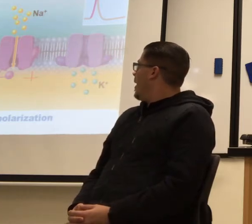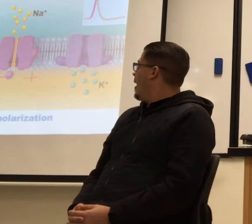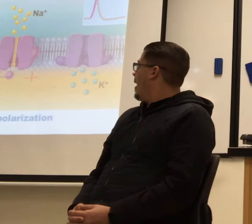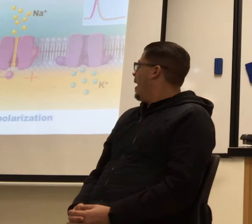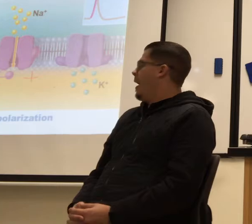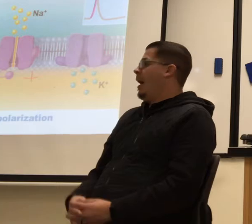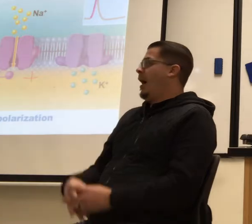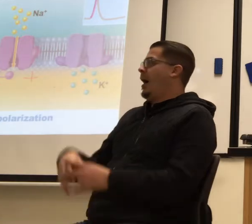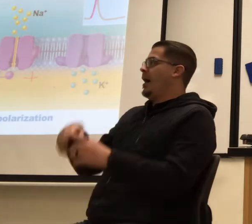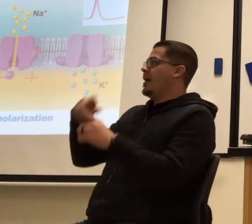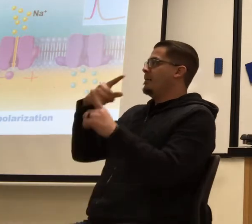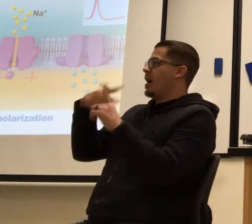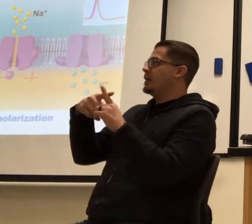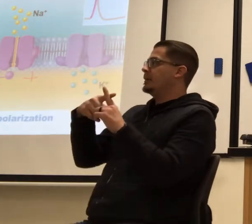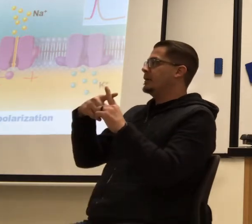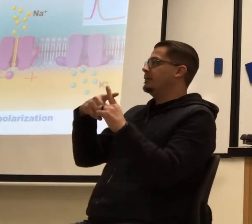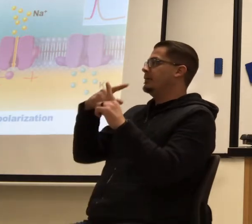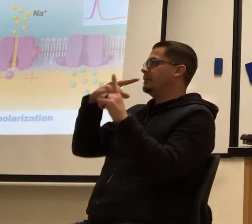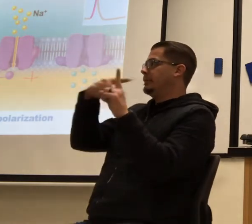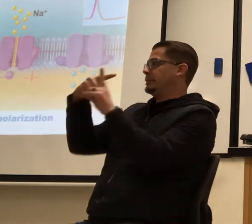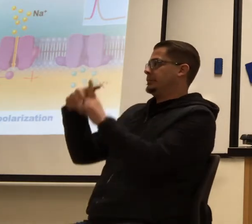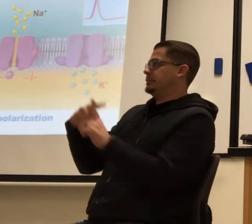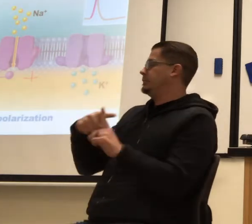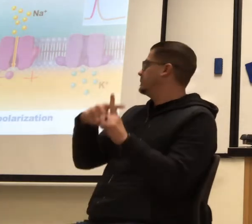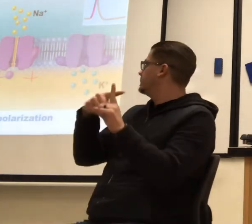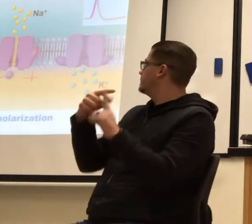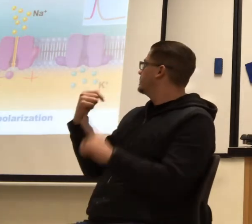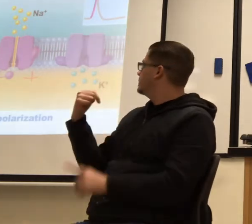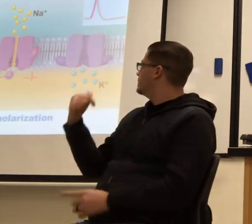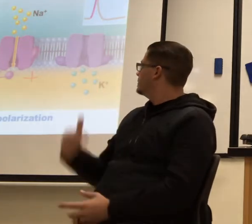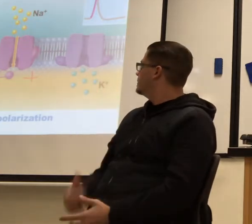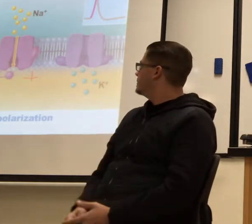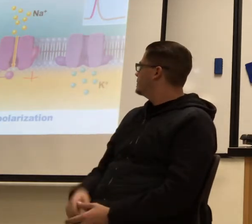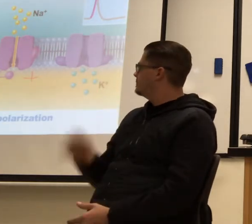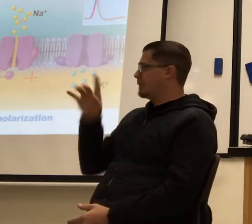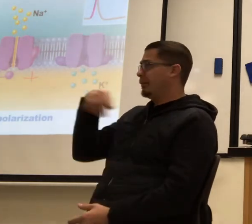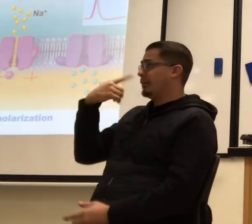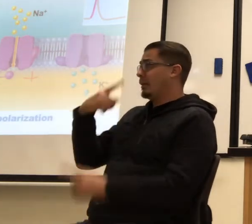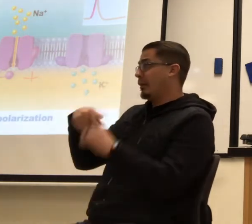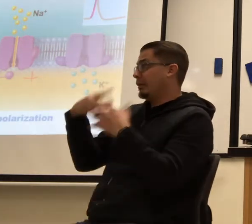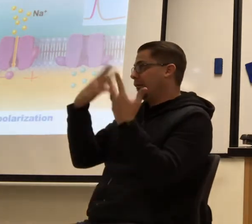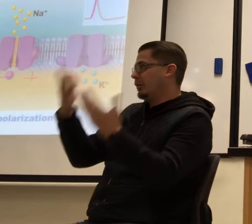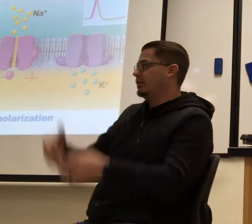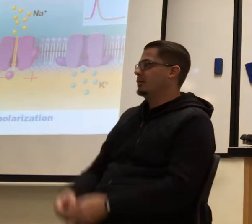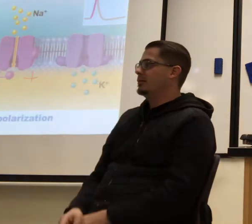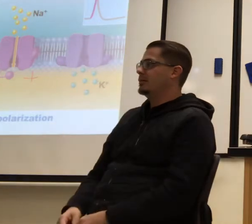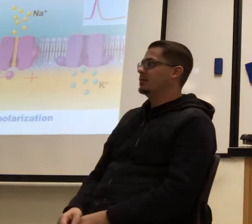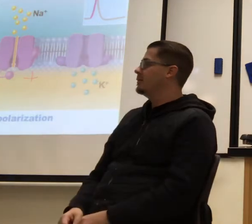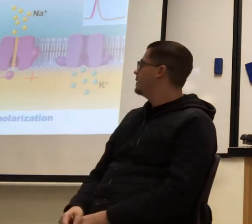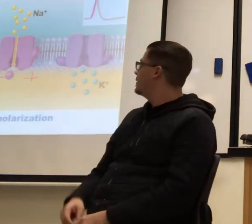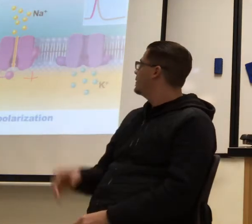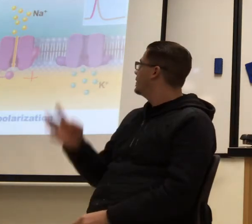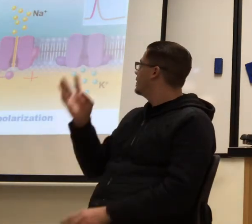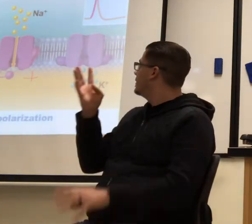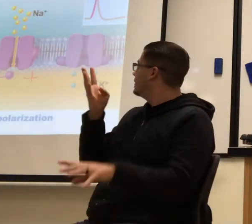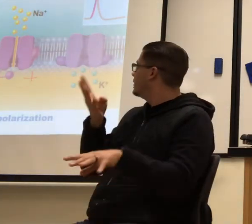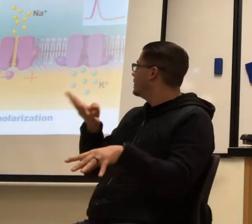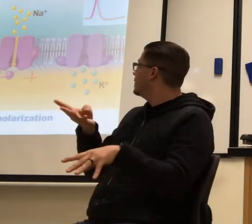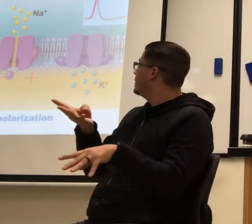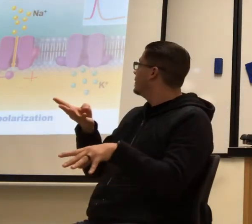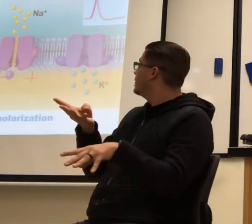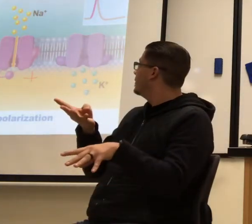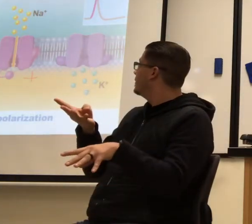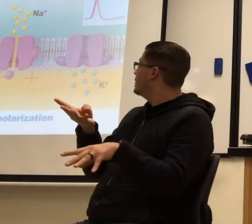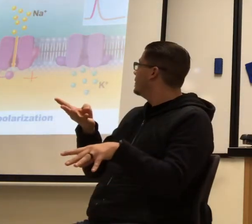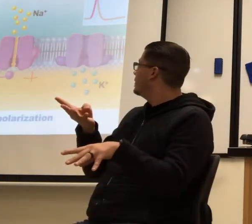Maybe the positive charges were here. Those look like positive charges. And they're traveling this way.